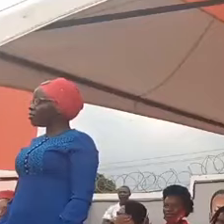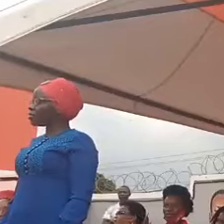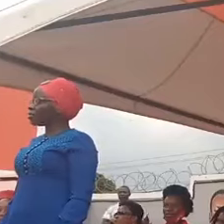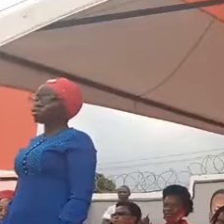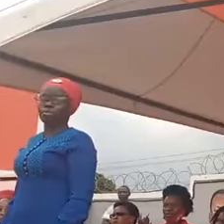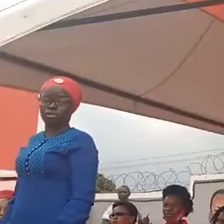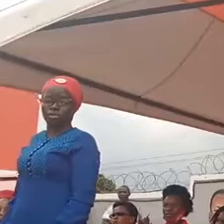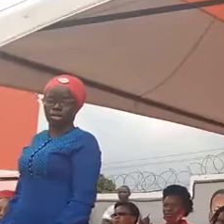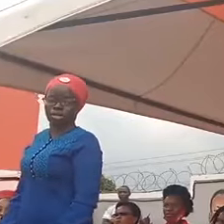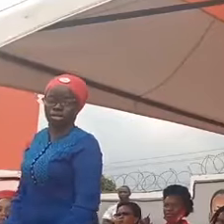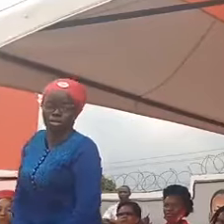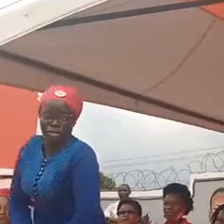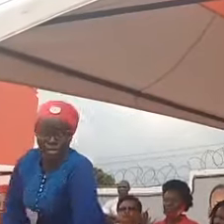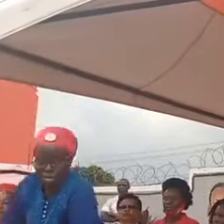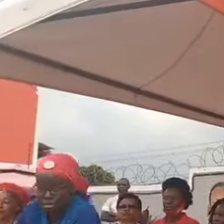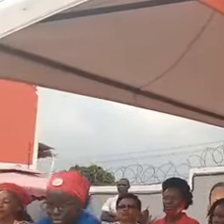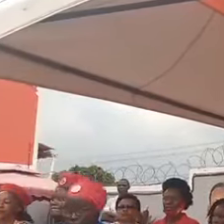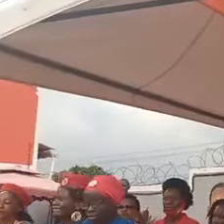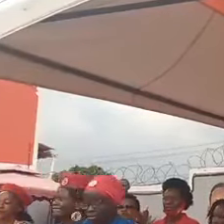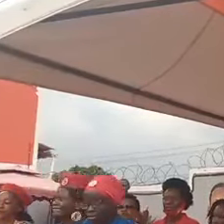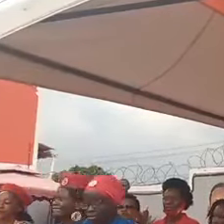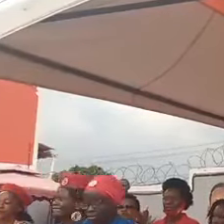Uganda Region, Menwe.